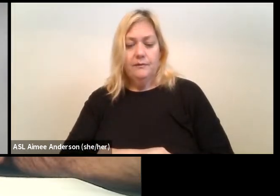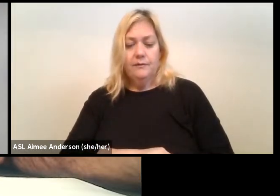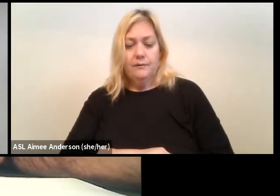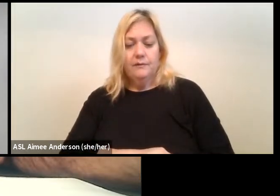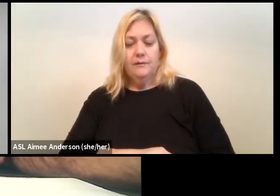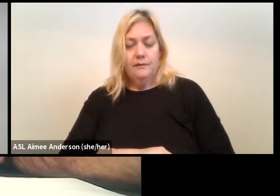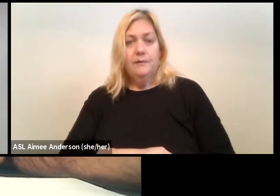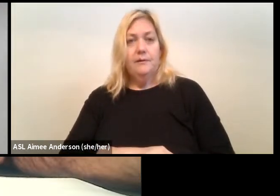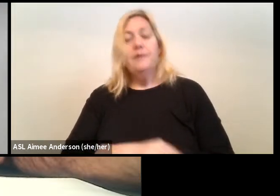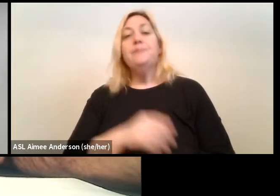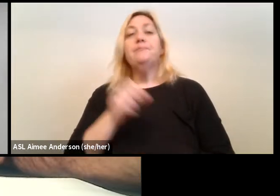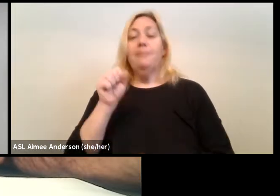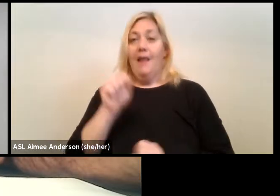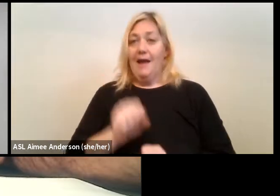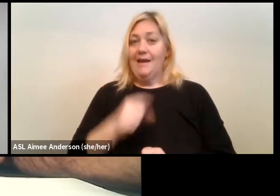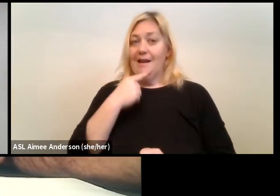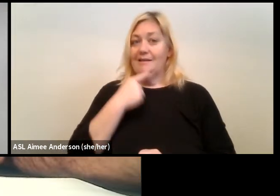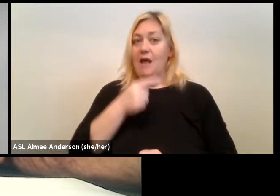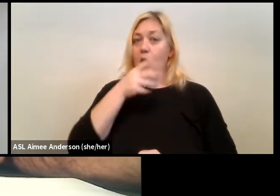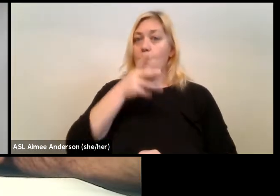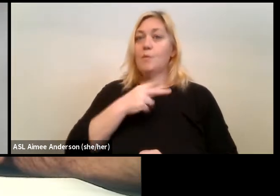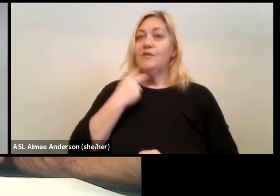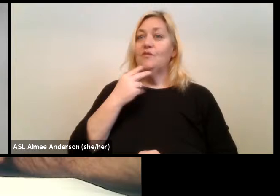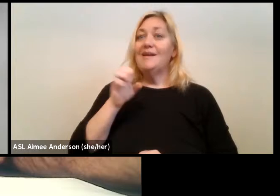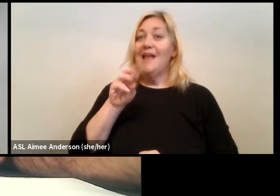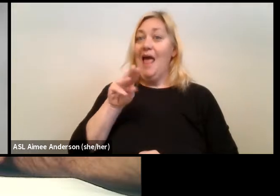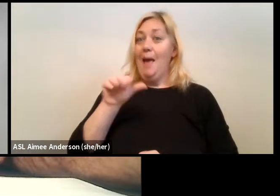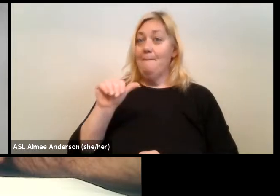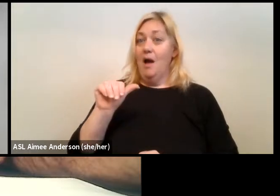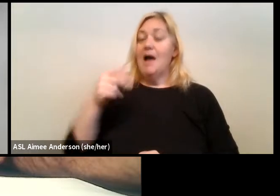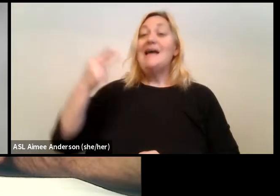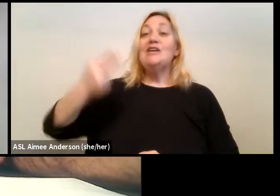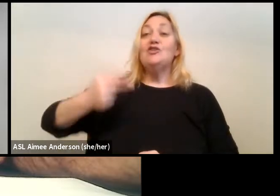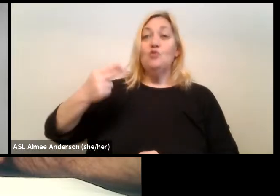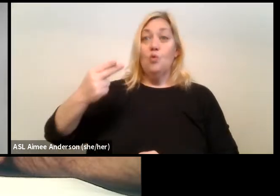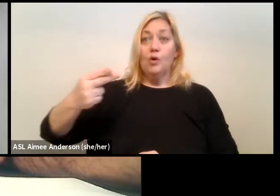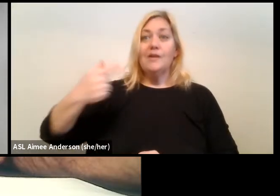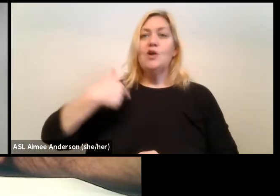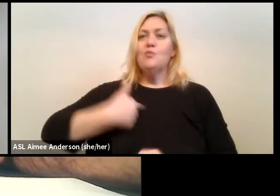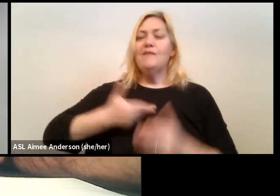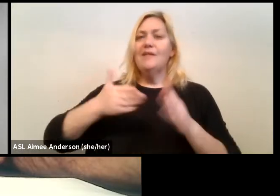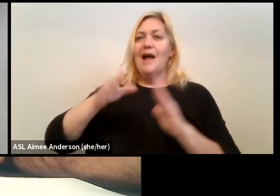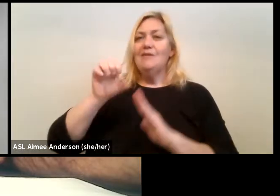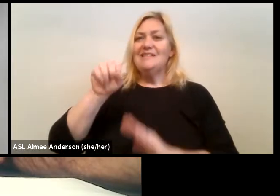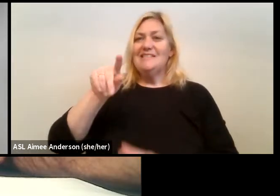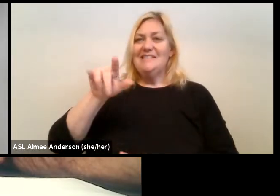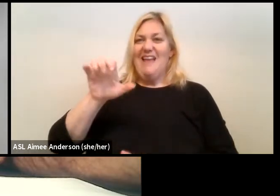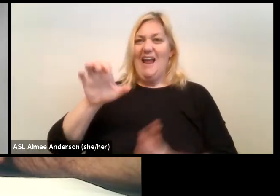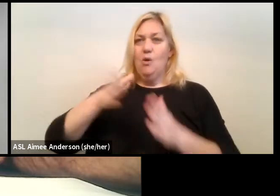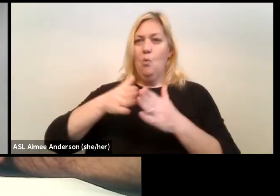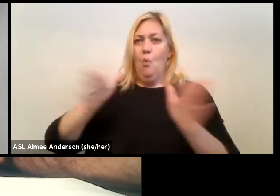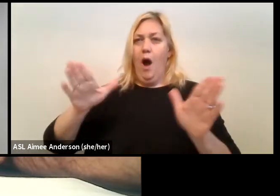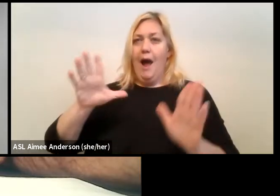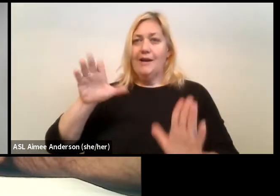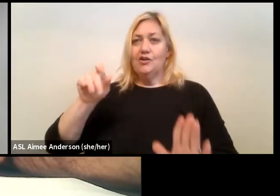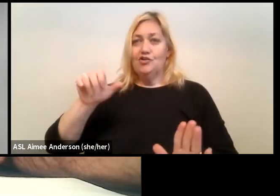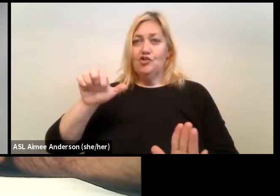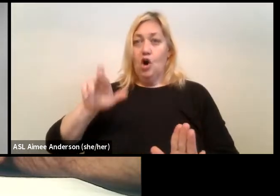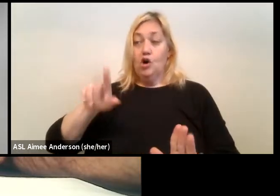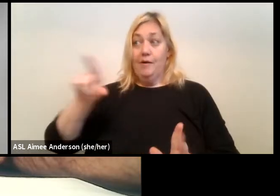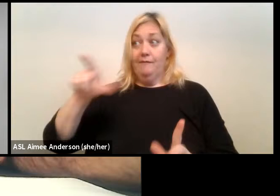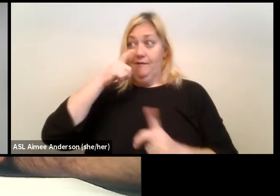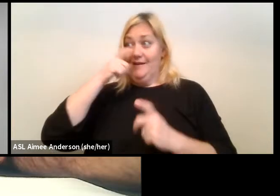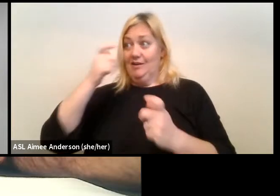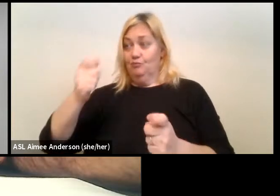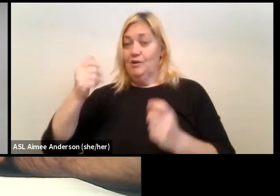Kobe. Historically, we have allowed statewide charters if they express interest to do so. As I've told